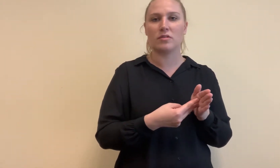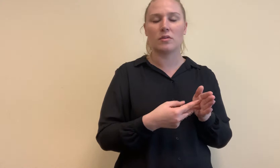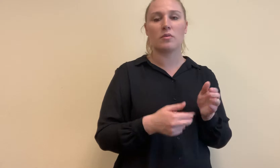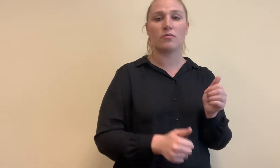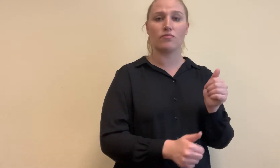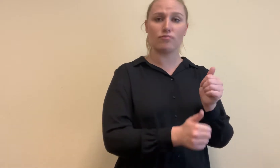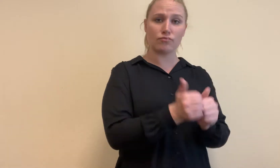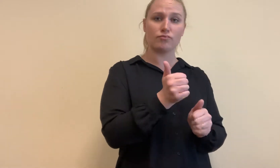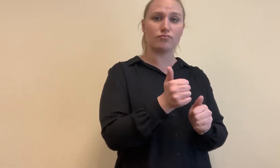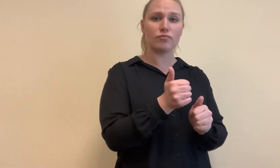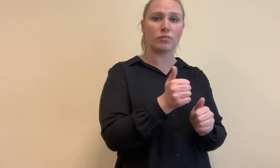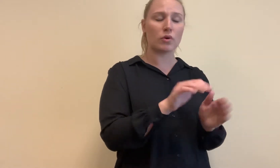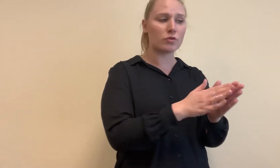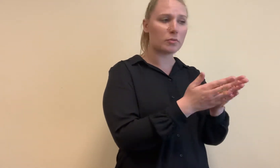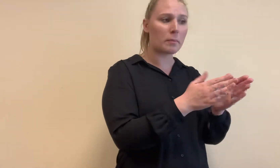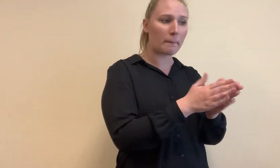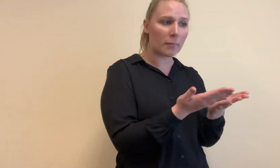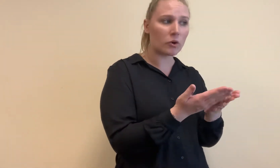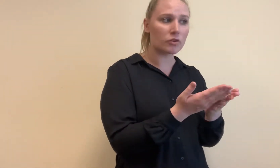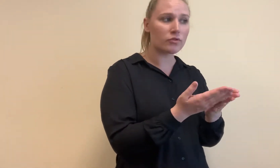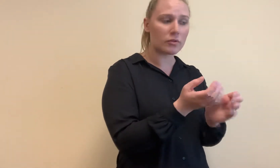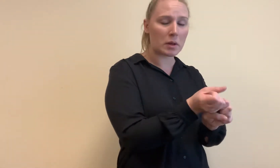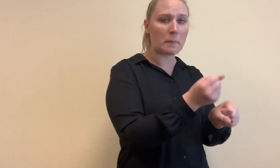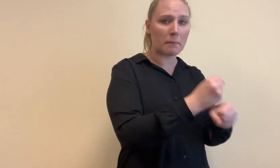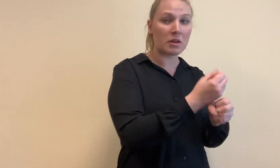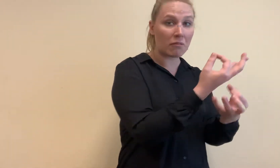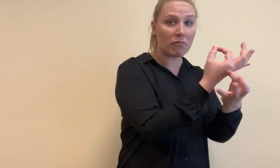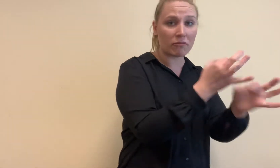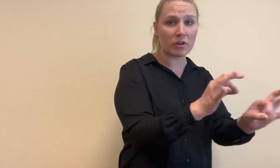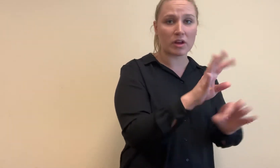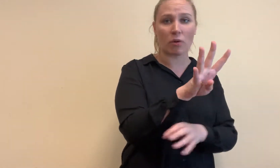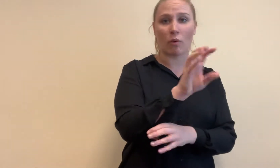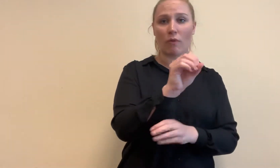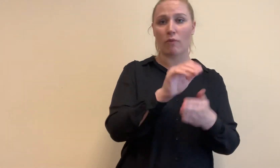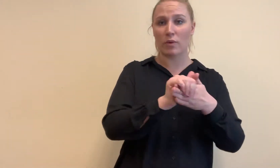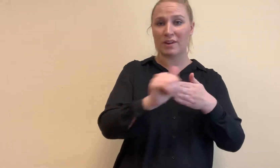most of the texts that we produce are free or $40 or less.